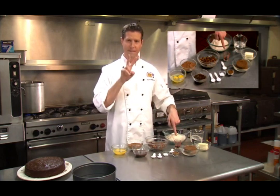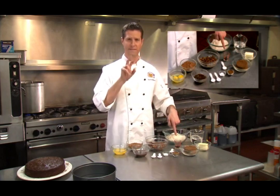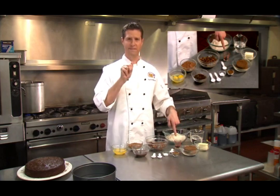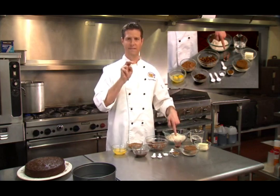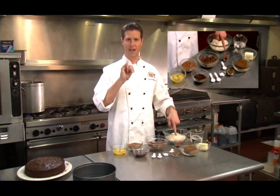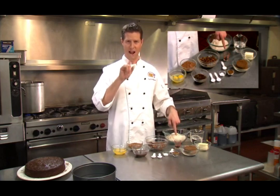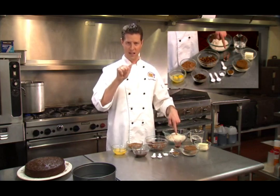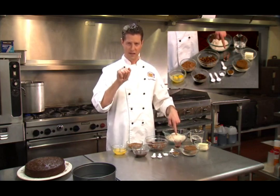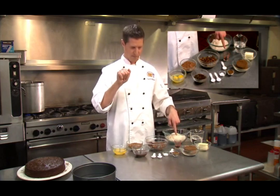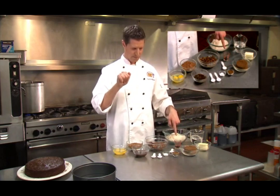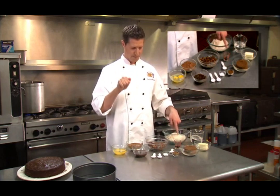vanilla,